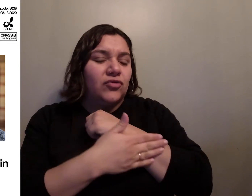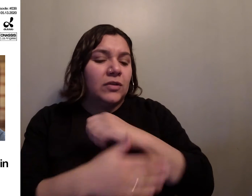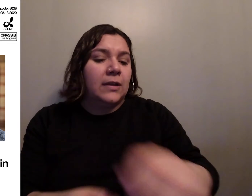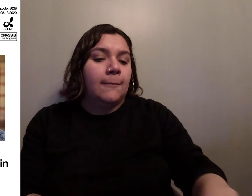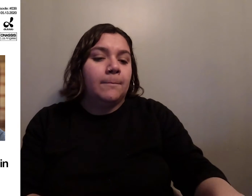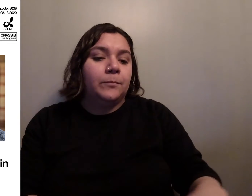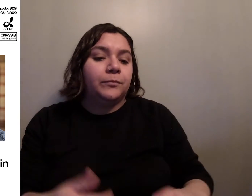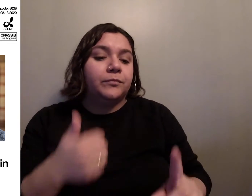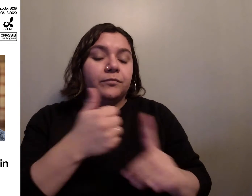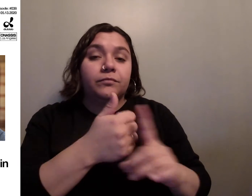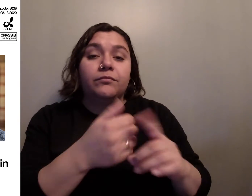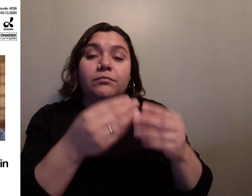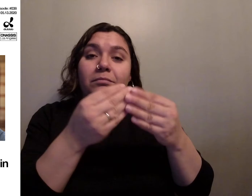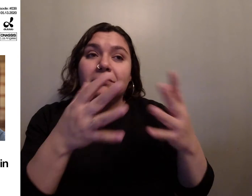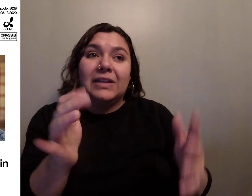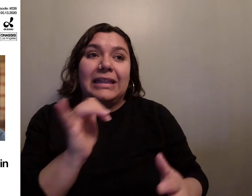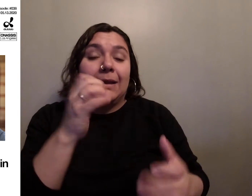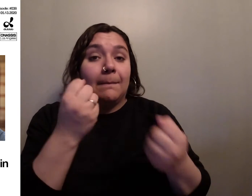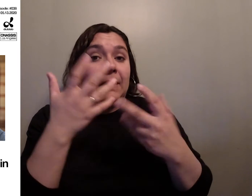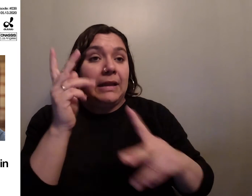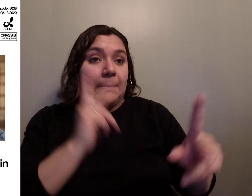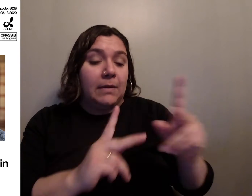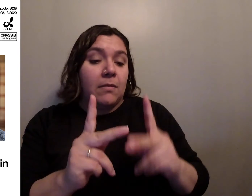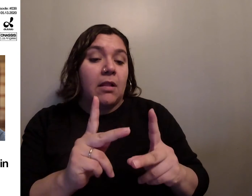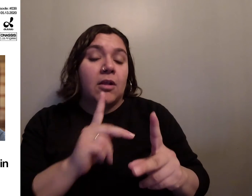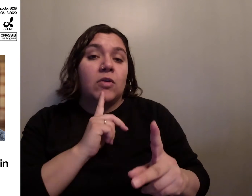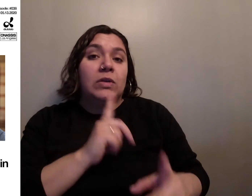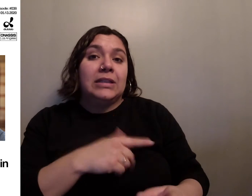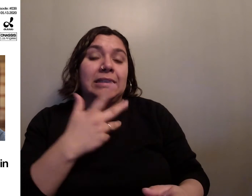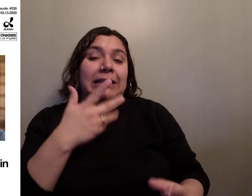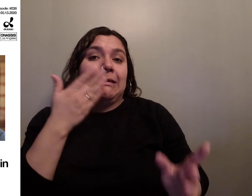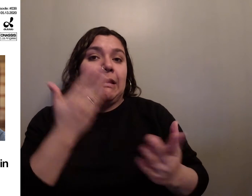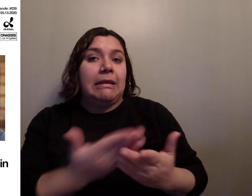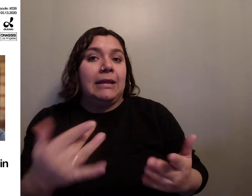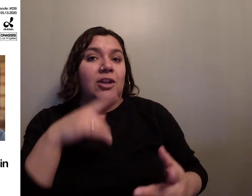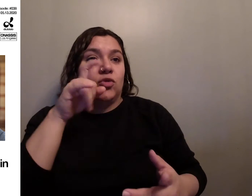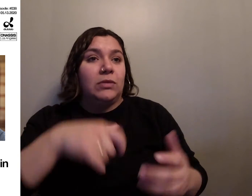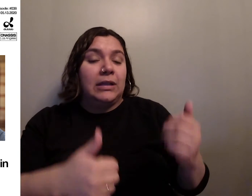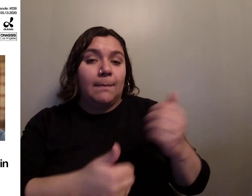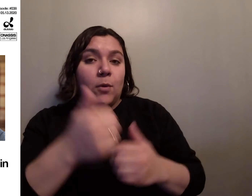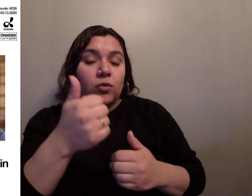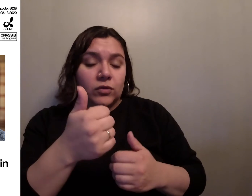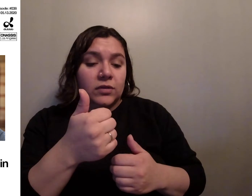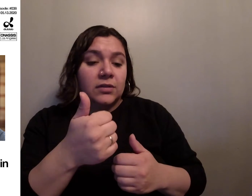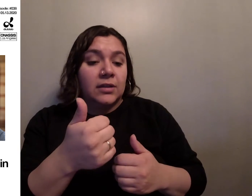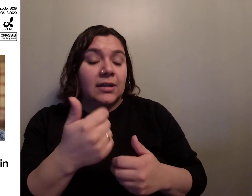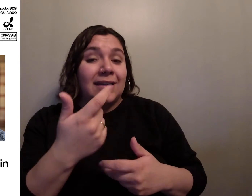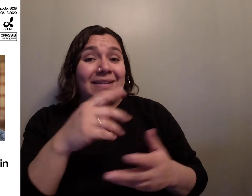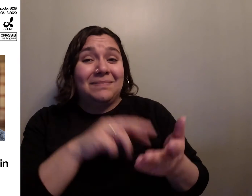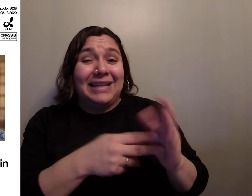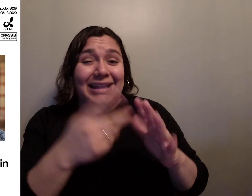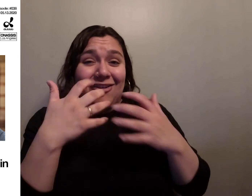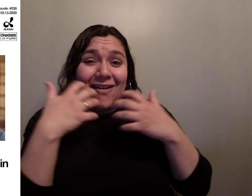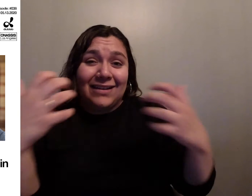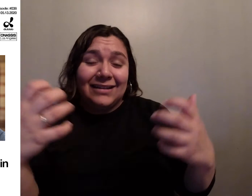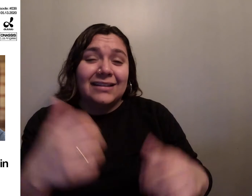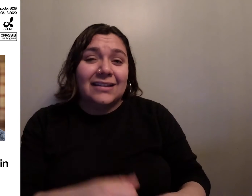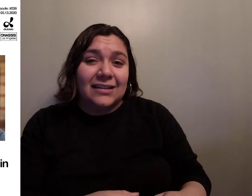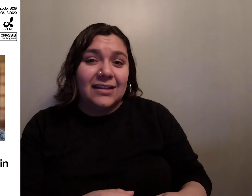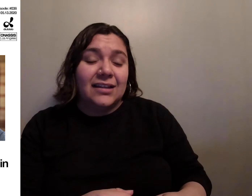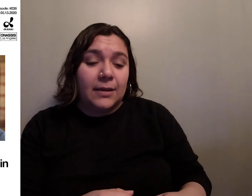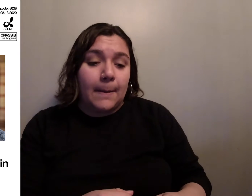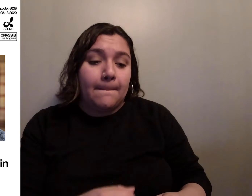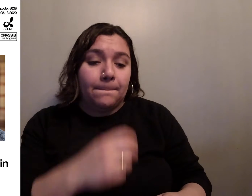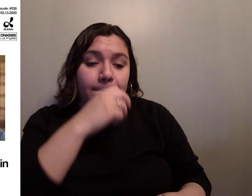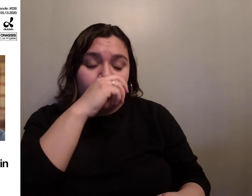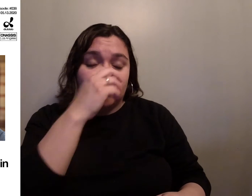program, one of the largest in the country, and you're missing, like many people, the very thing that you need the most,